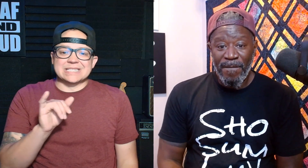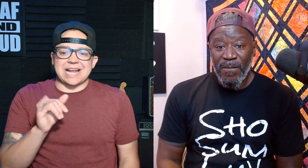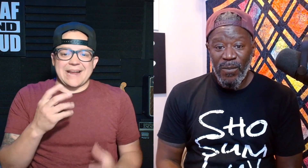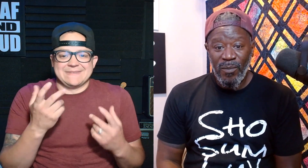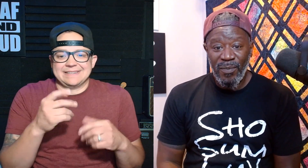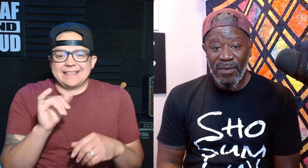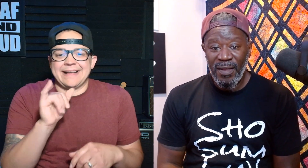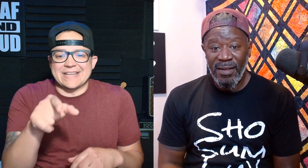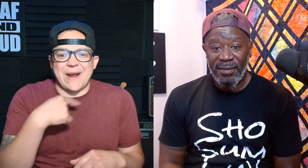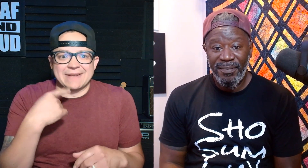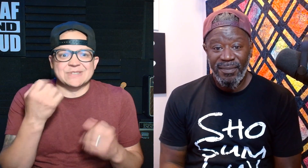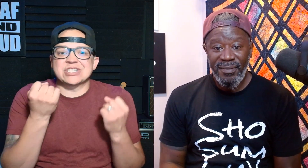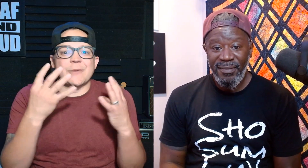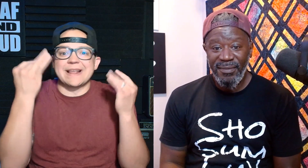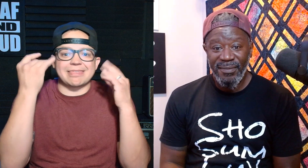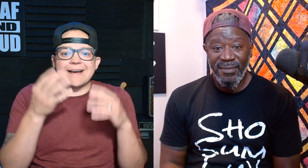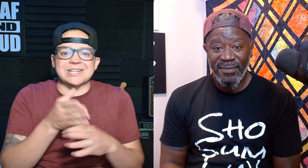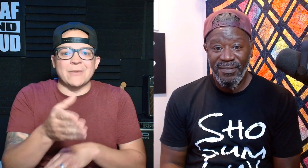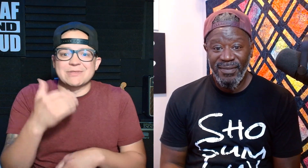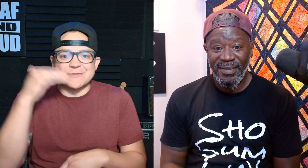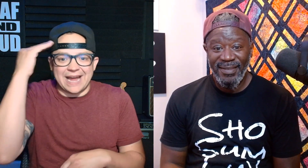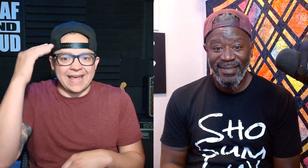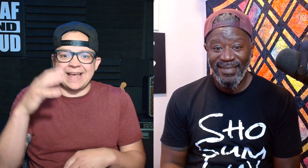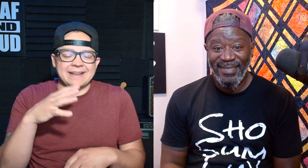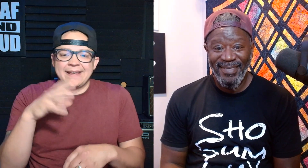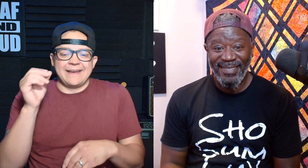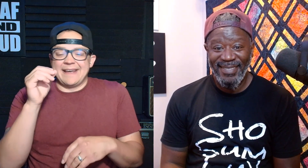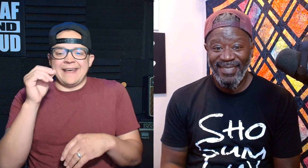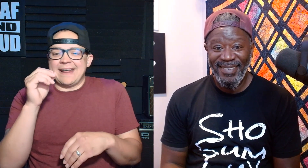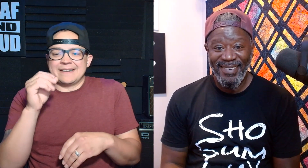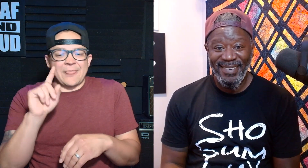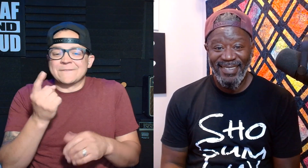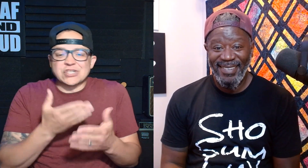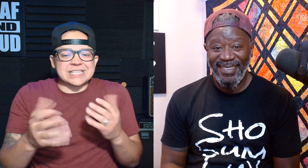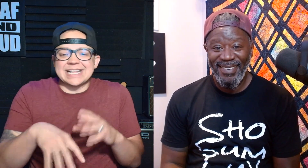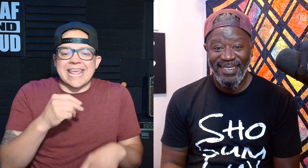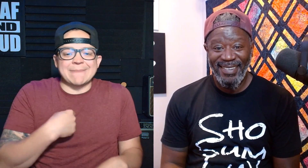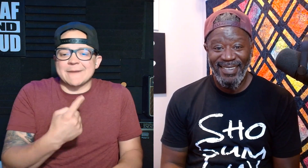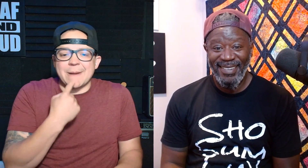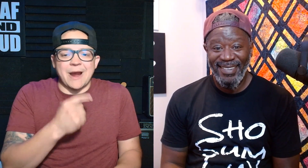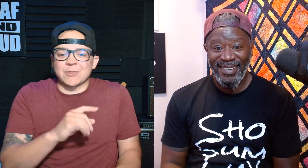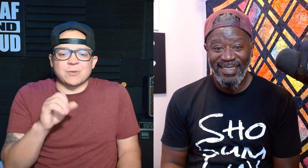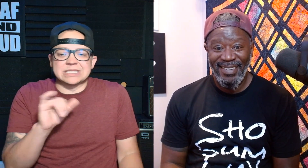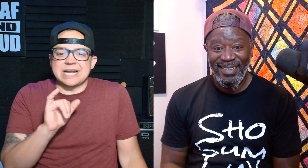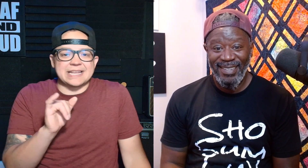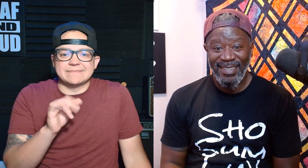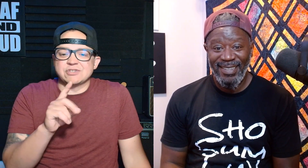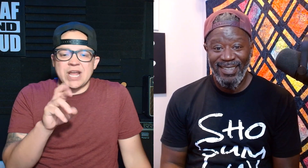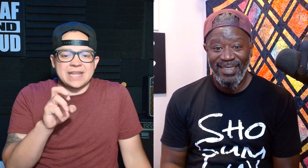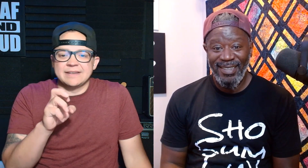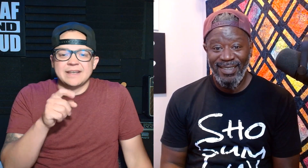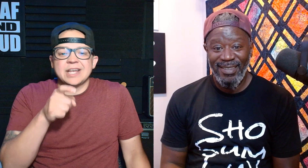I was like, I mean, like you, I was so many thoughts going through my head. And the first thing that came out of my mouth was